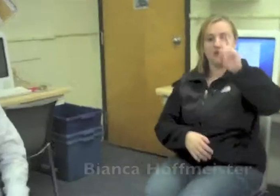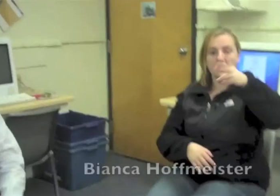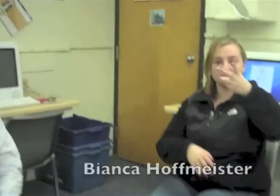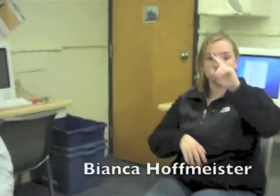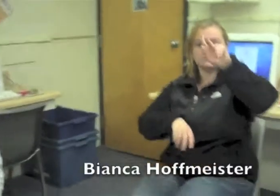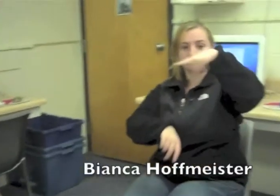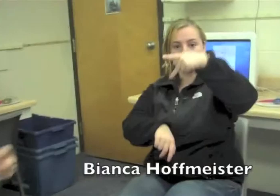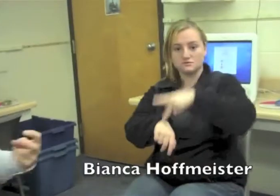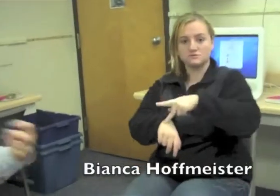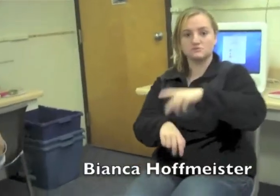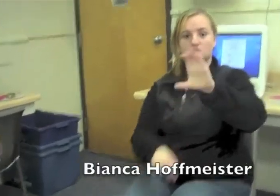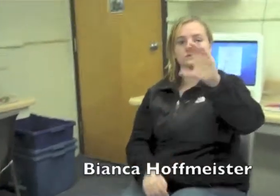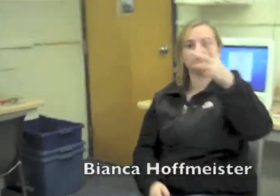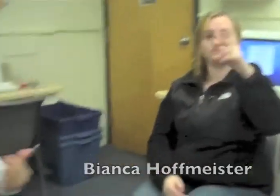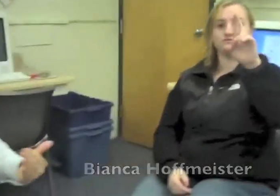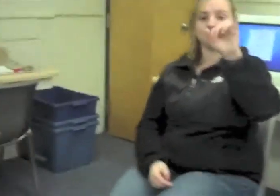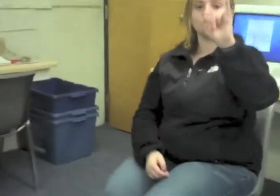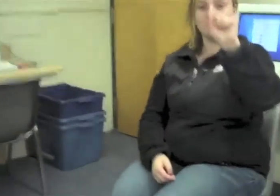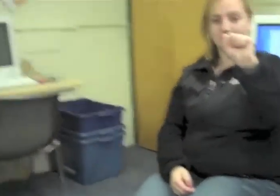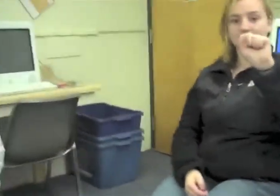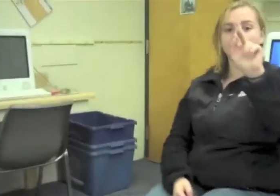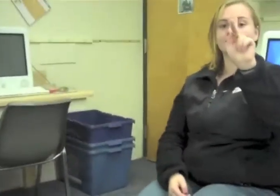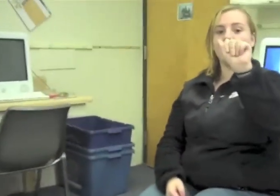Here is Chris Kafton, our secondary principal.